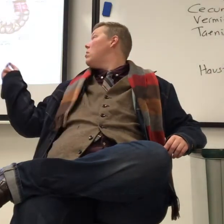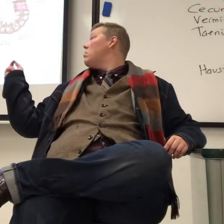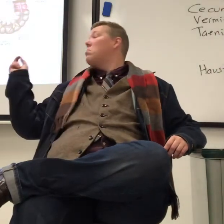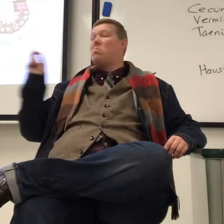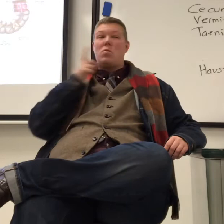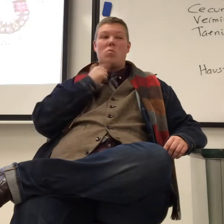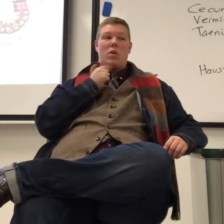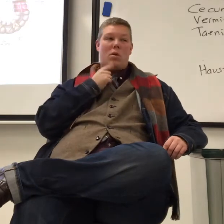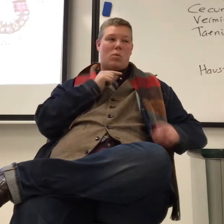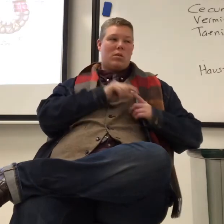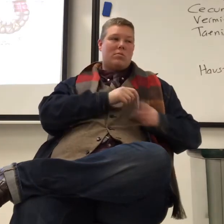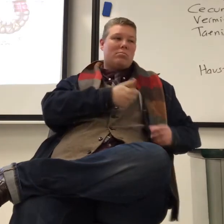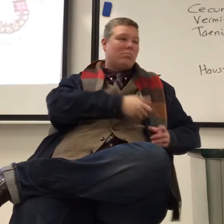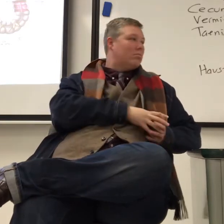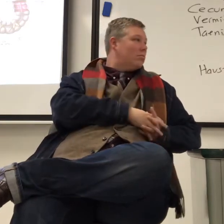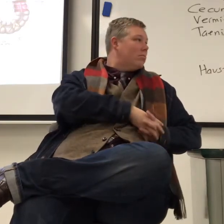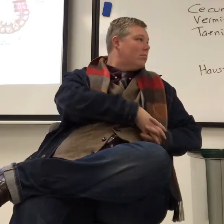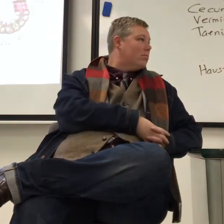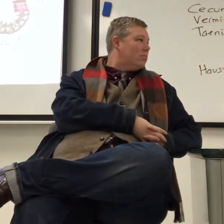Pocketed appearance